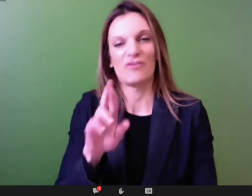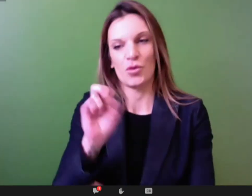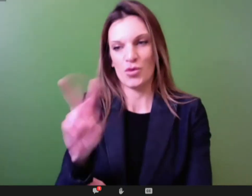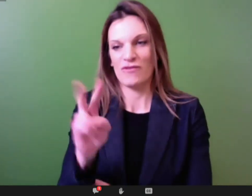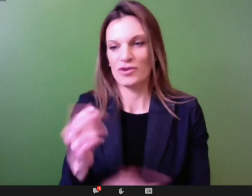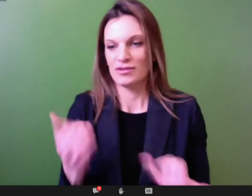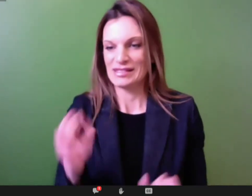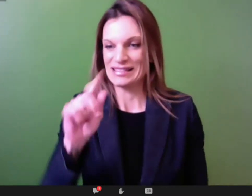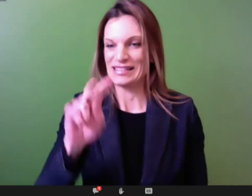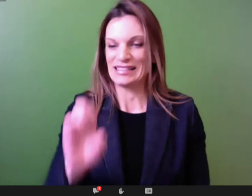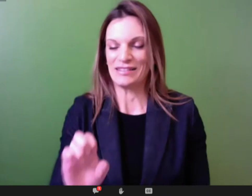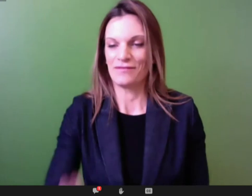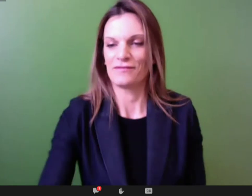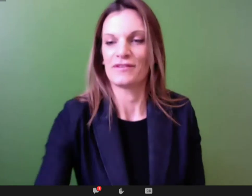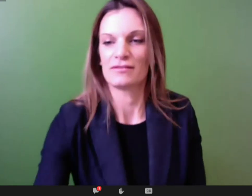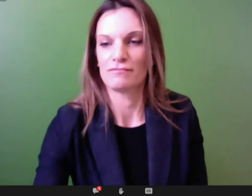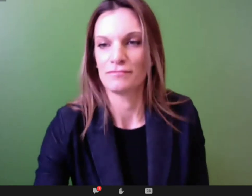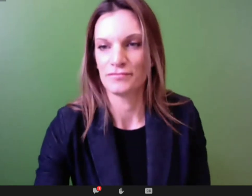Bland.